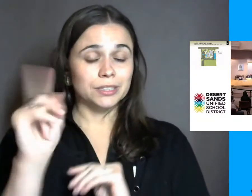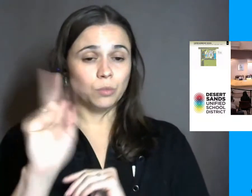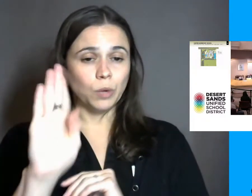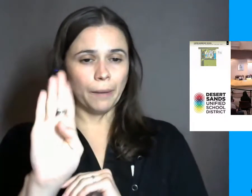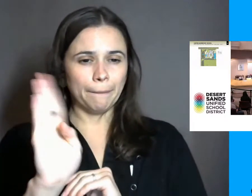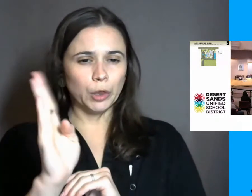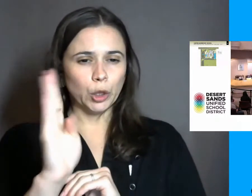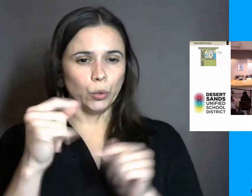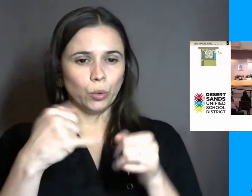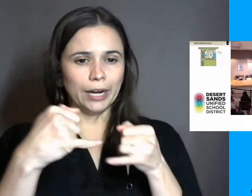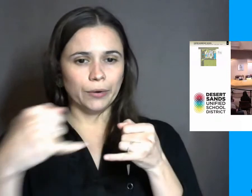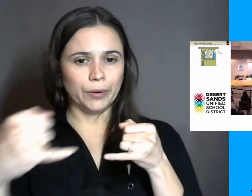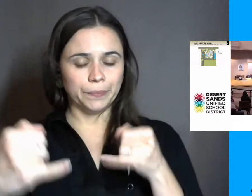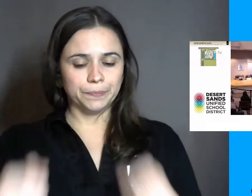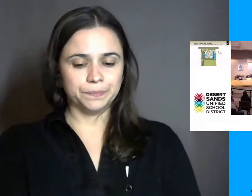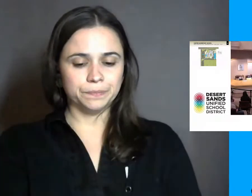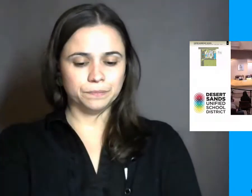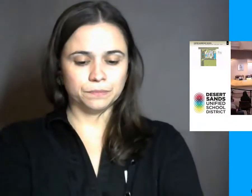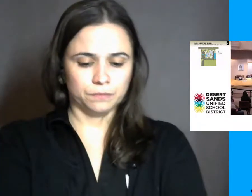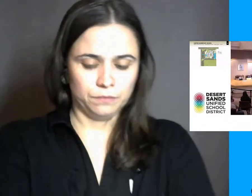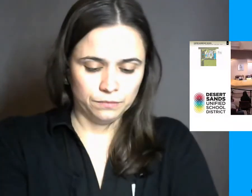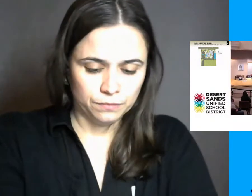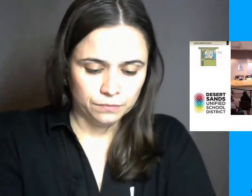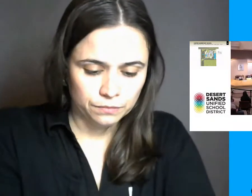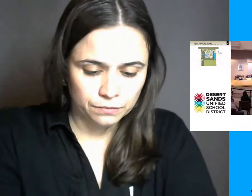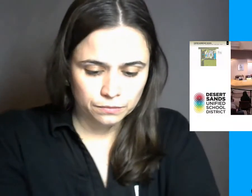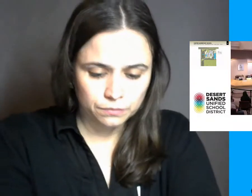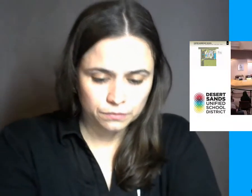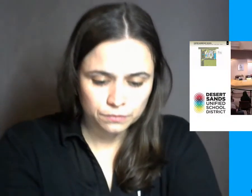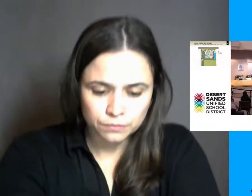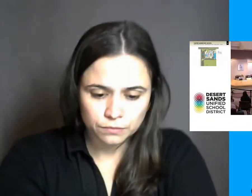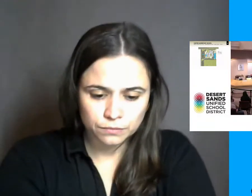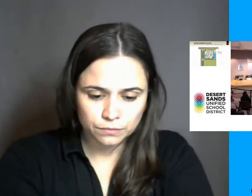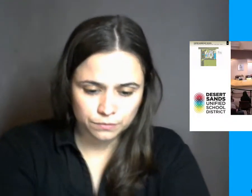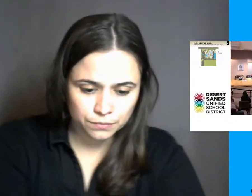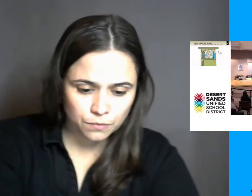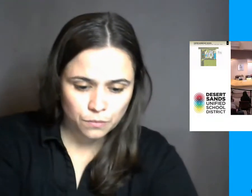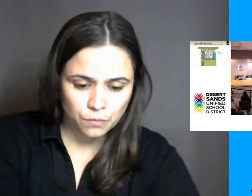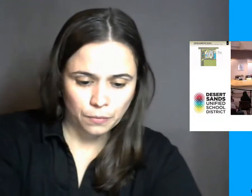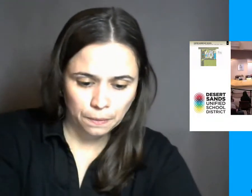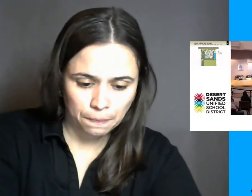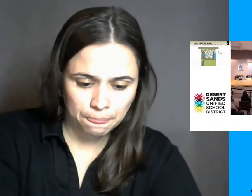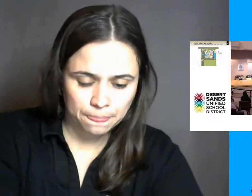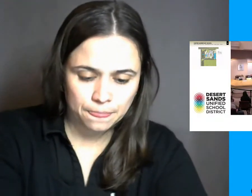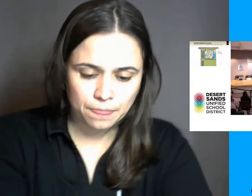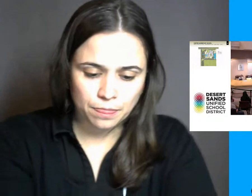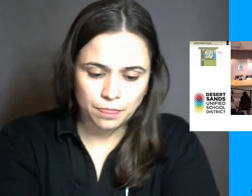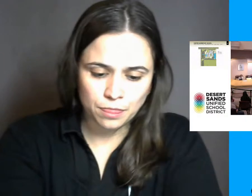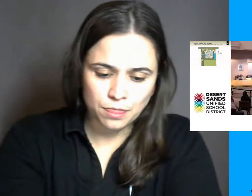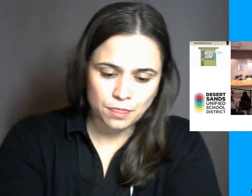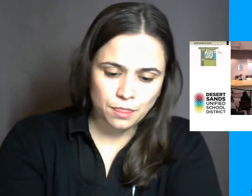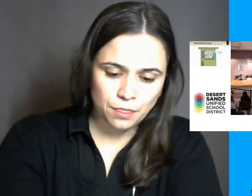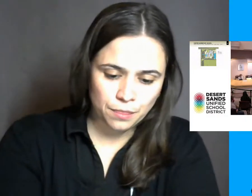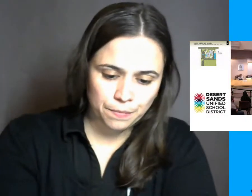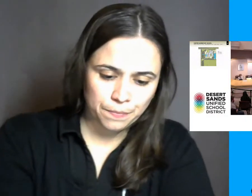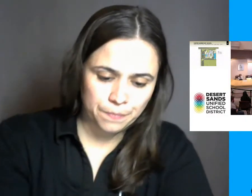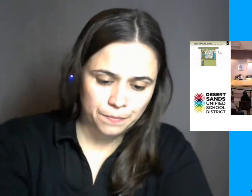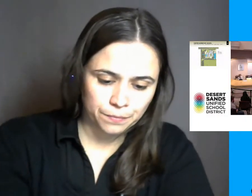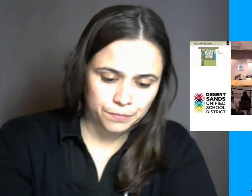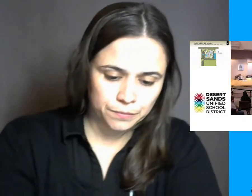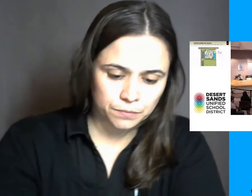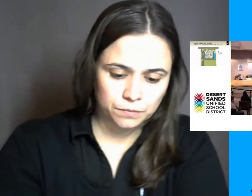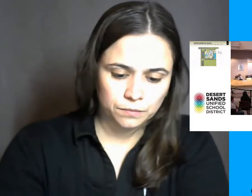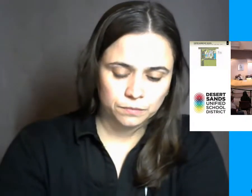or overview, you can see the admin now off by the west parking lot, and you see the flow of traffic coming in. They'll enter in where that